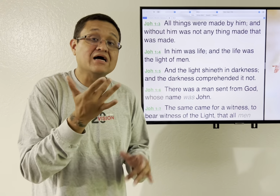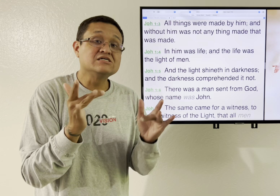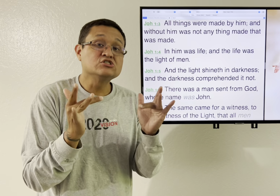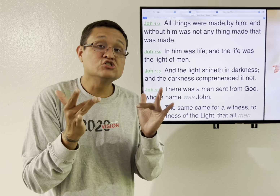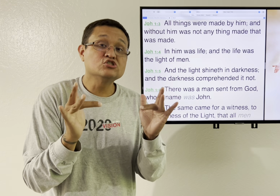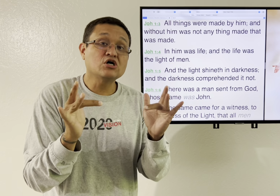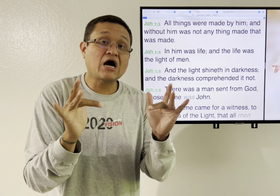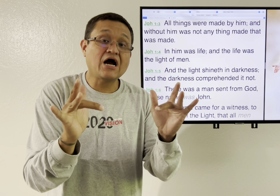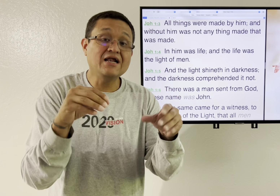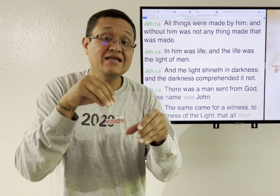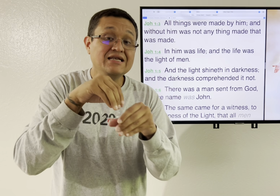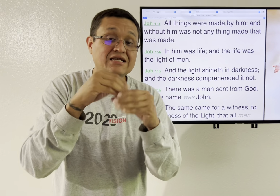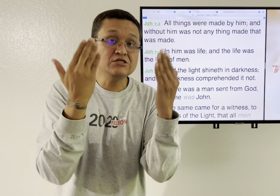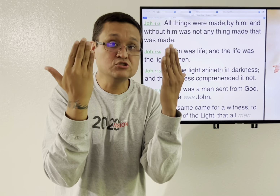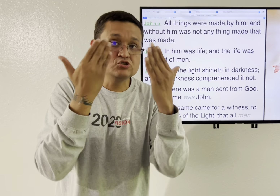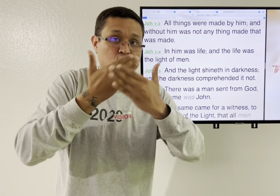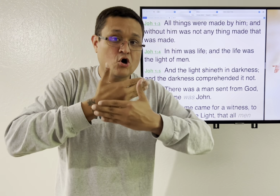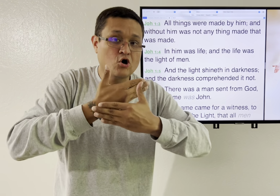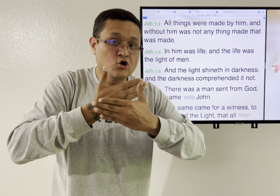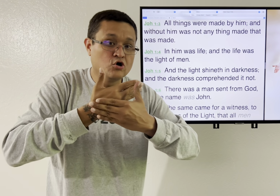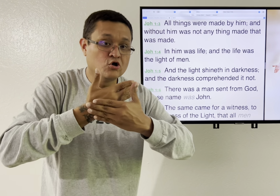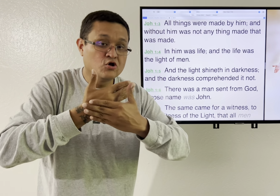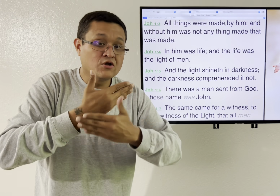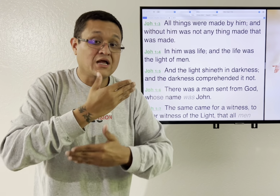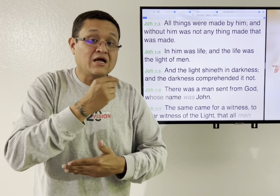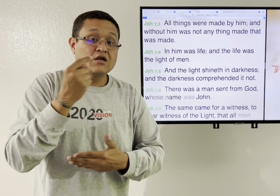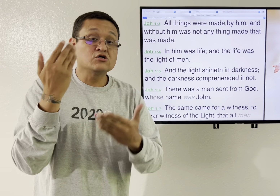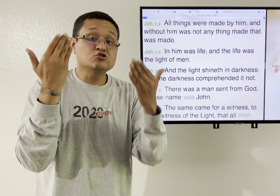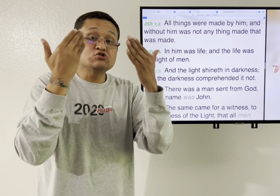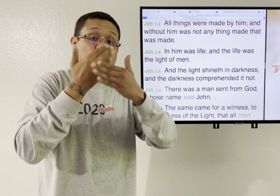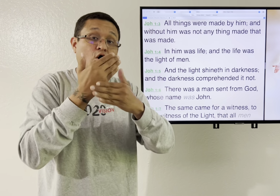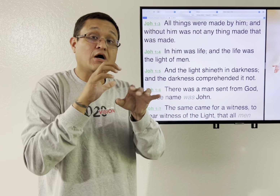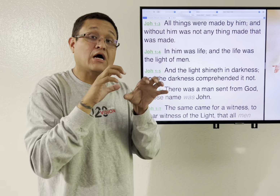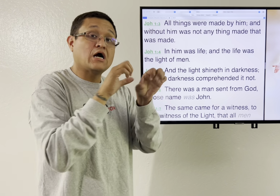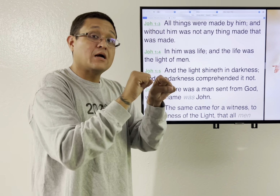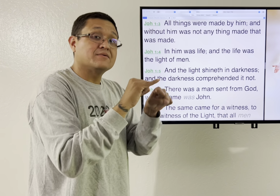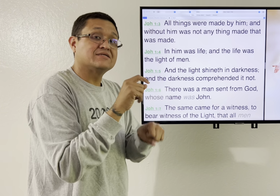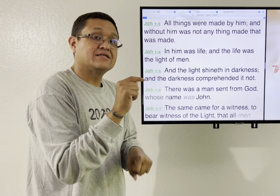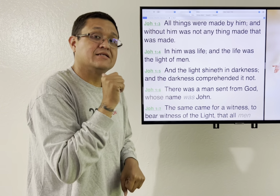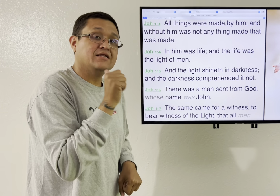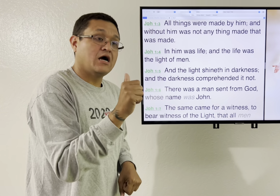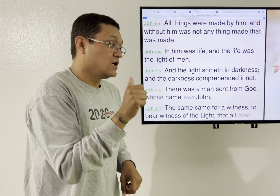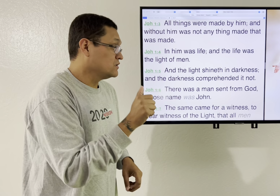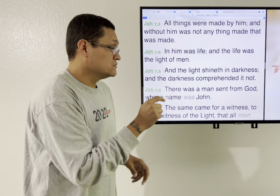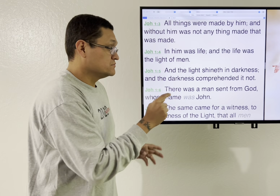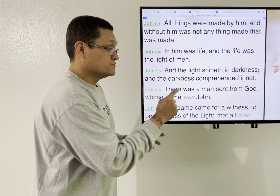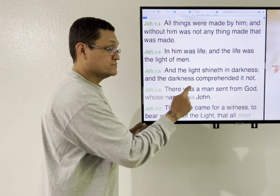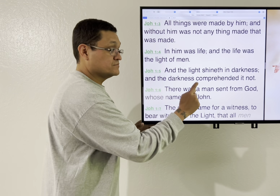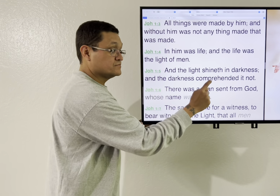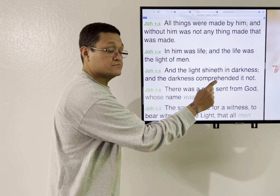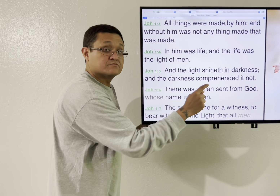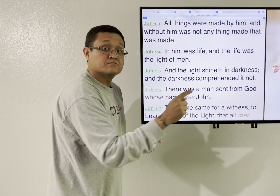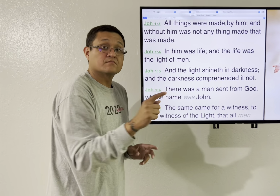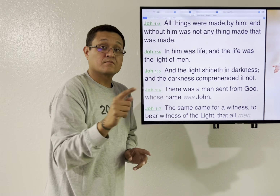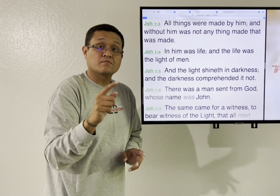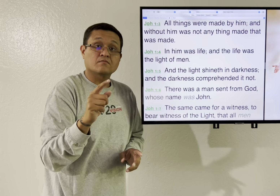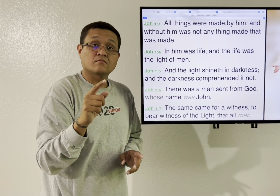And verse 5 says, and the light shineth in the darkness. And the darkness comprehended it not.